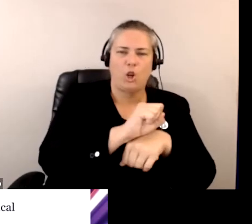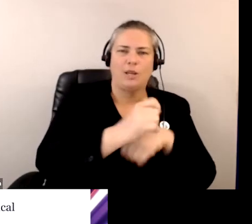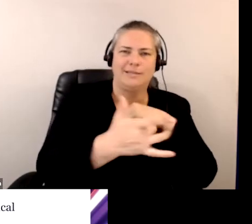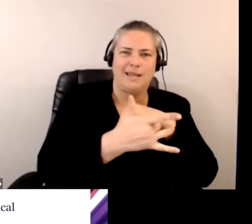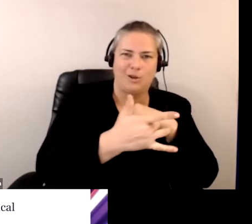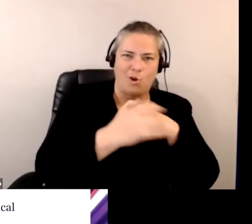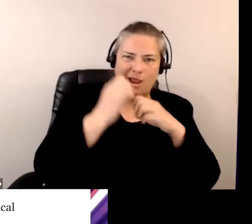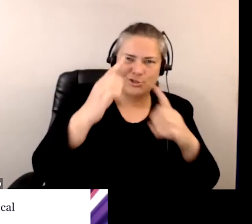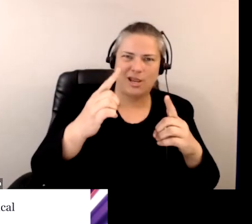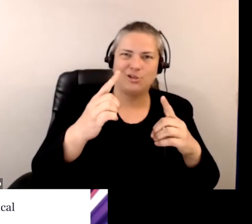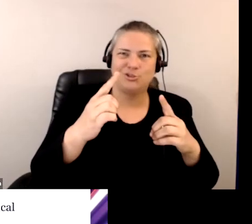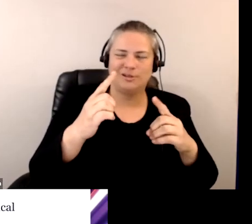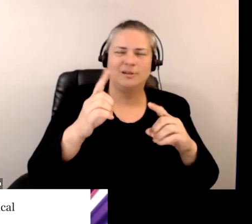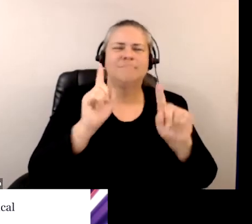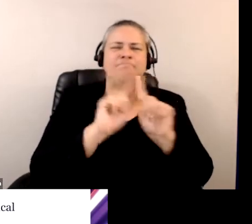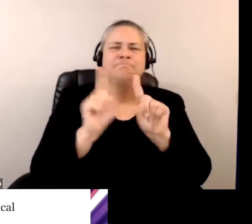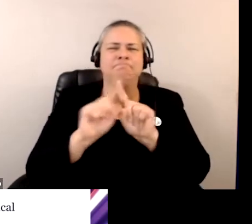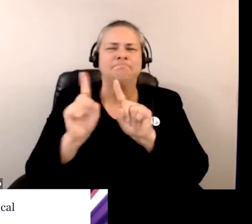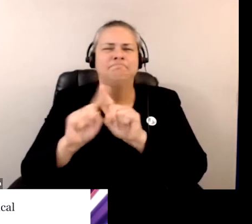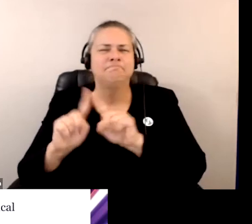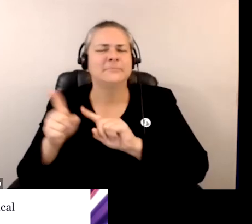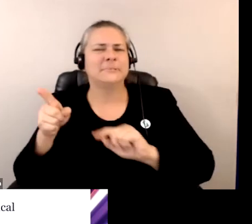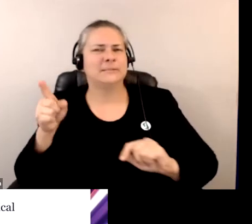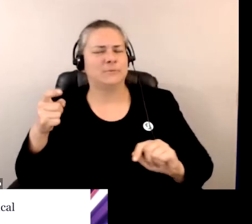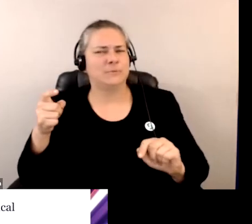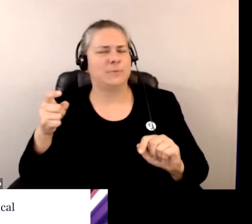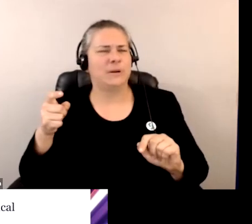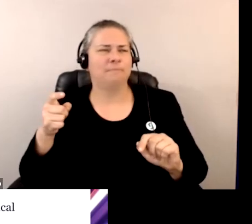education. These are all areas where there's been more